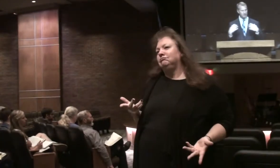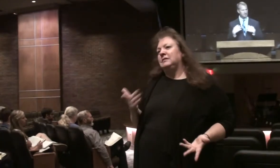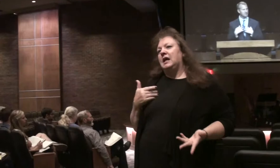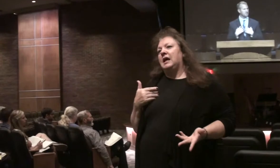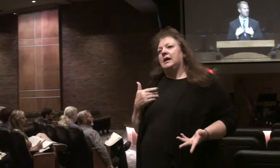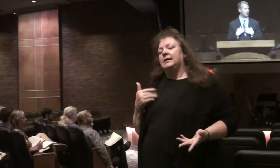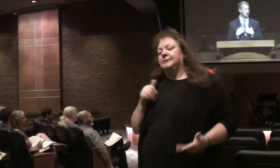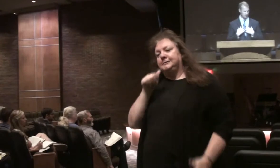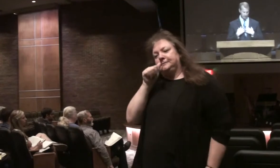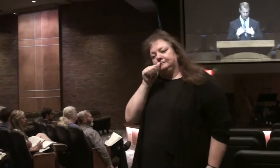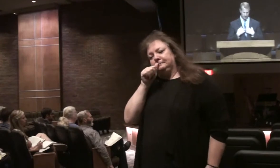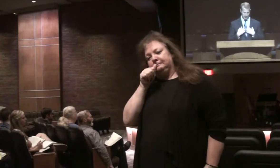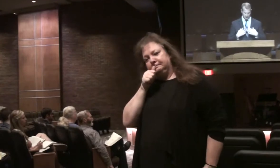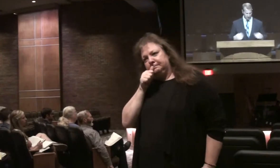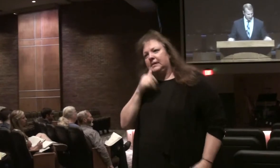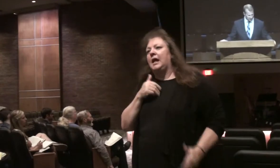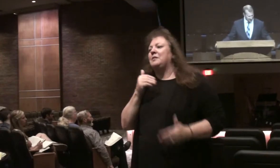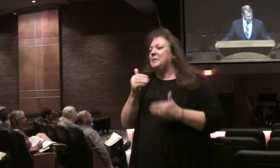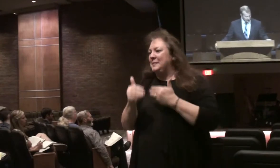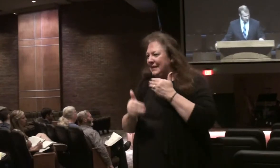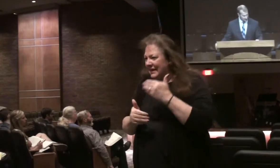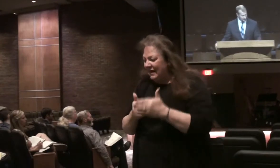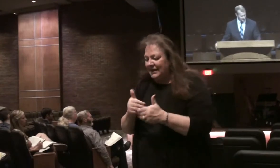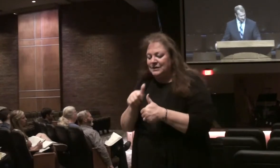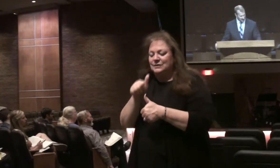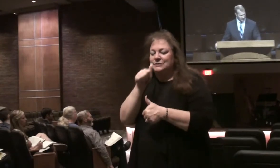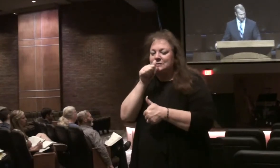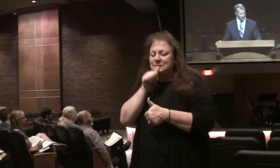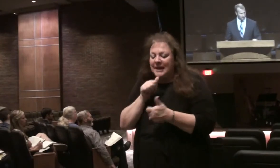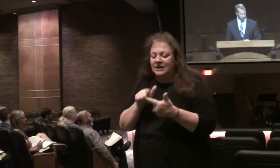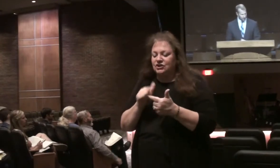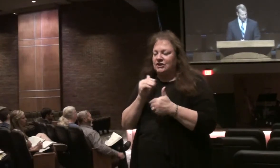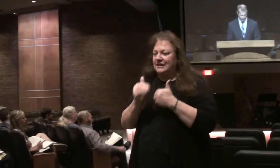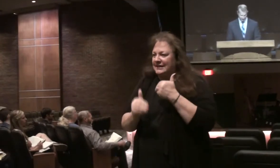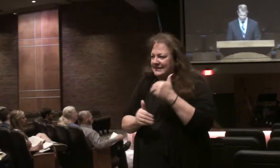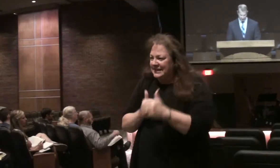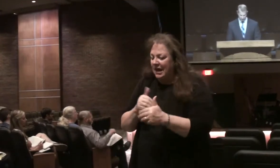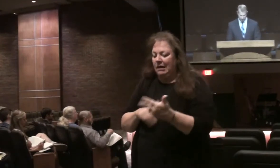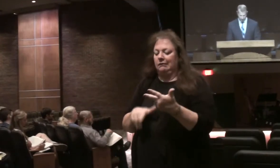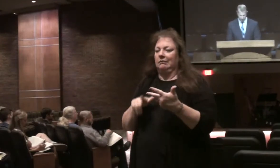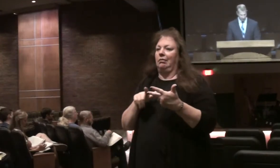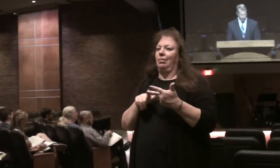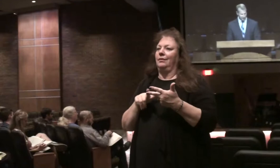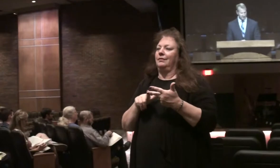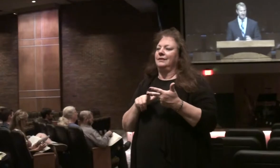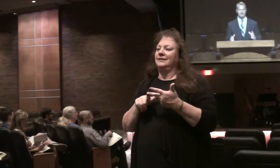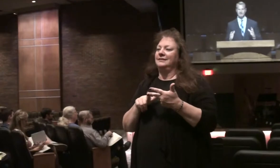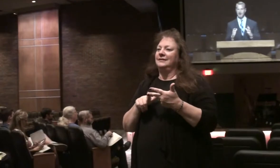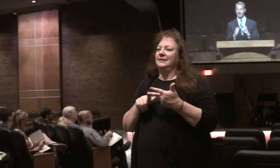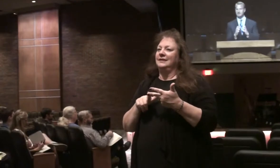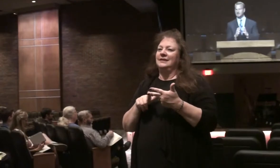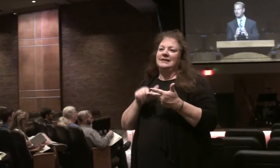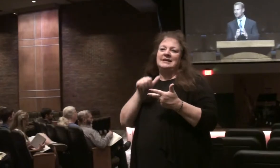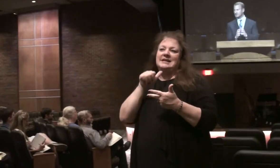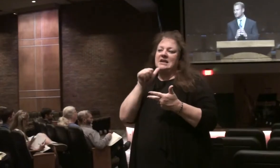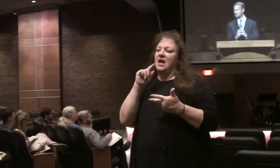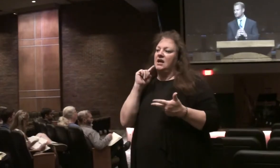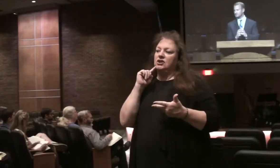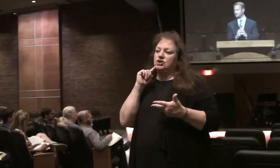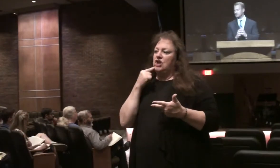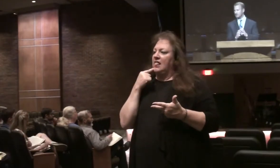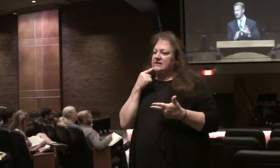even when I'm suffering long." So love is patient. Love is kind. Third thing in verse 4, love is not